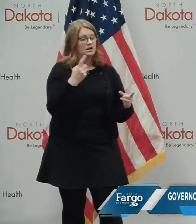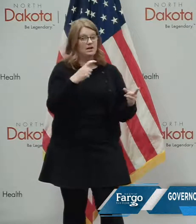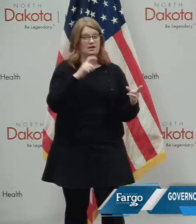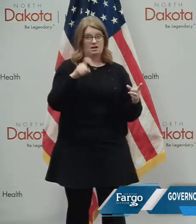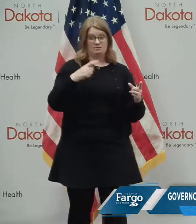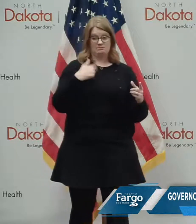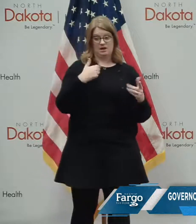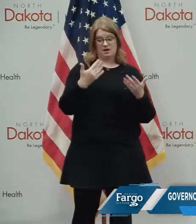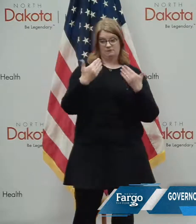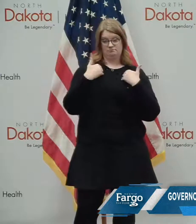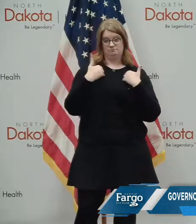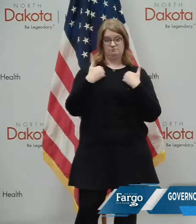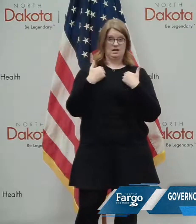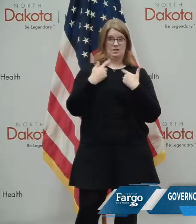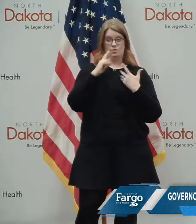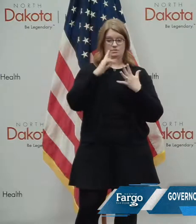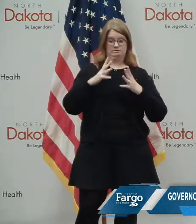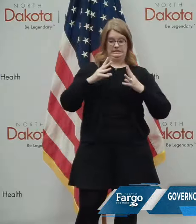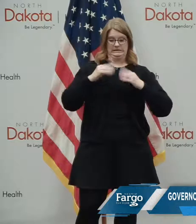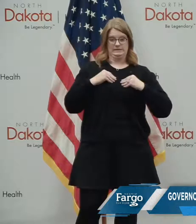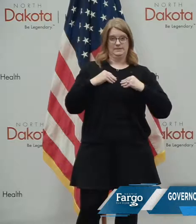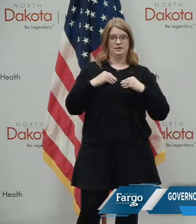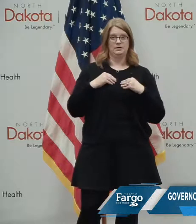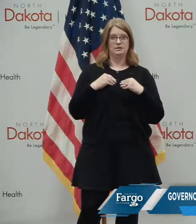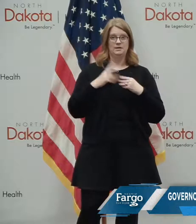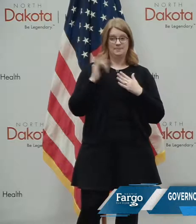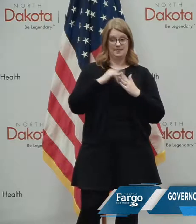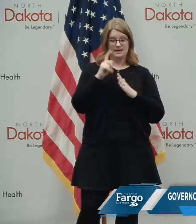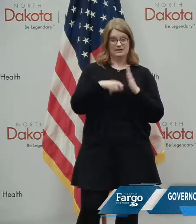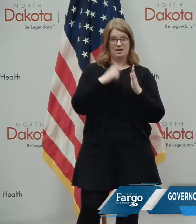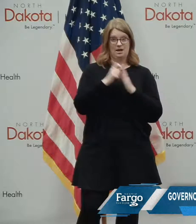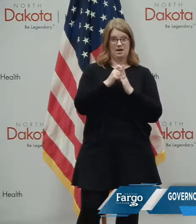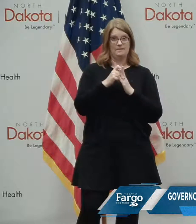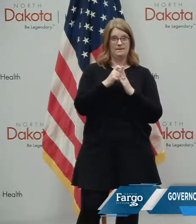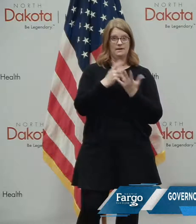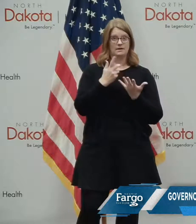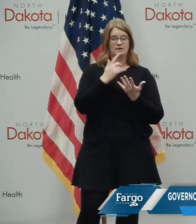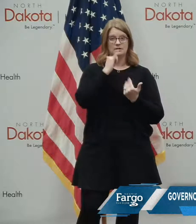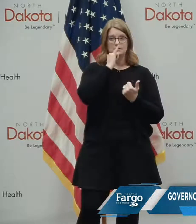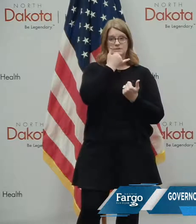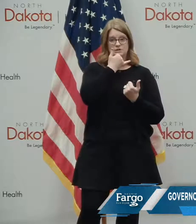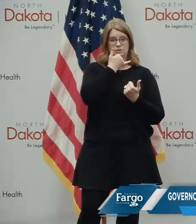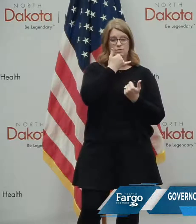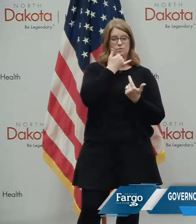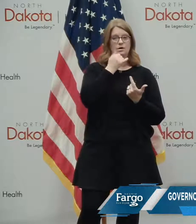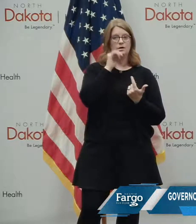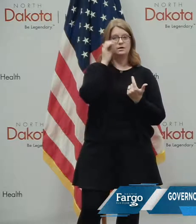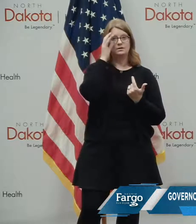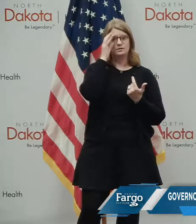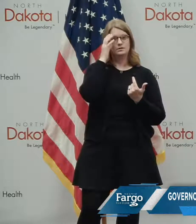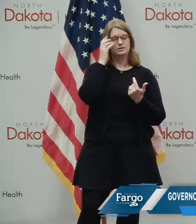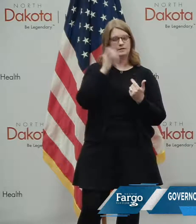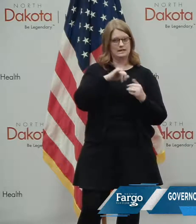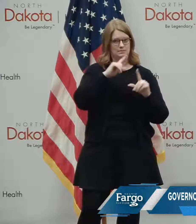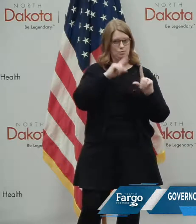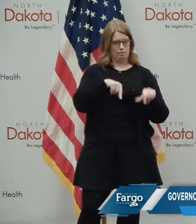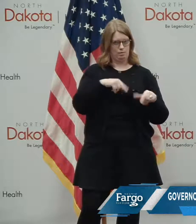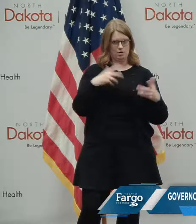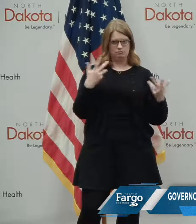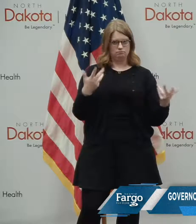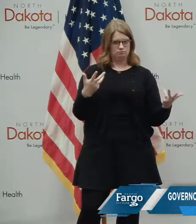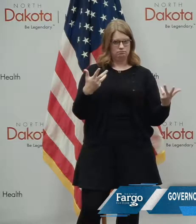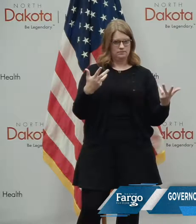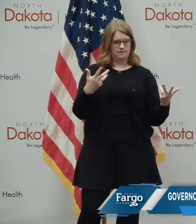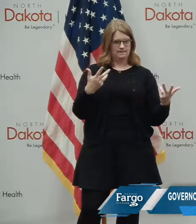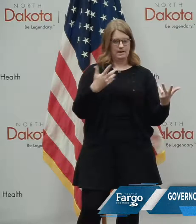and I owned it then, I own it again at the time, which is it was a miscue on my part. That's been reported. It was